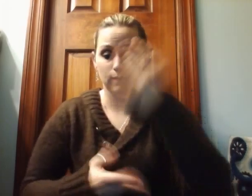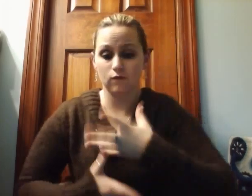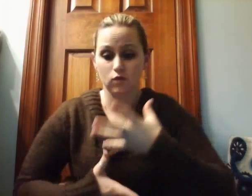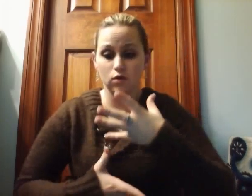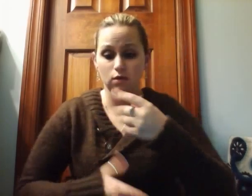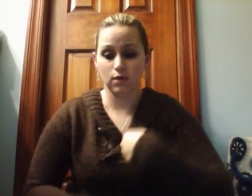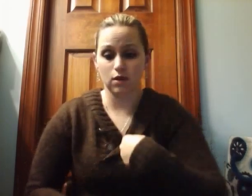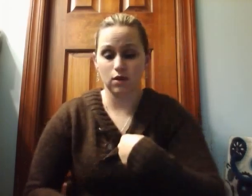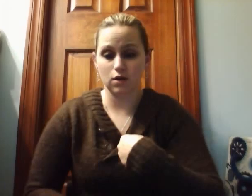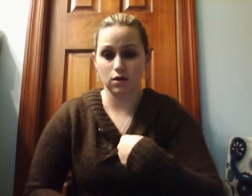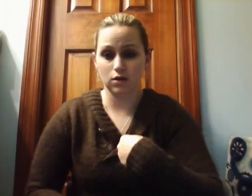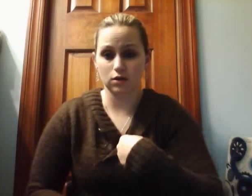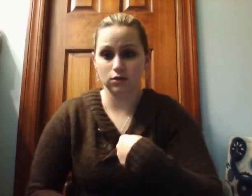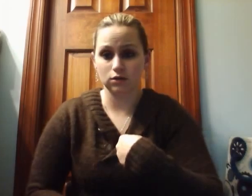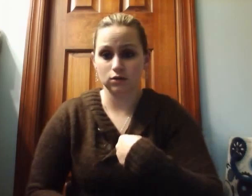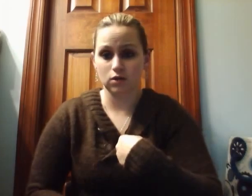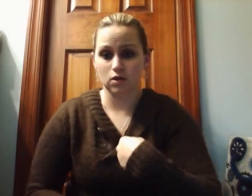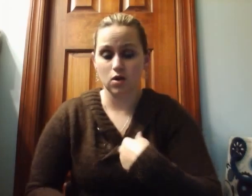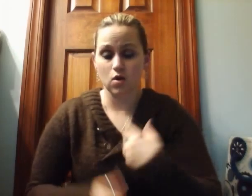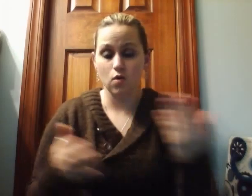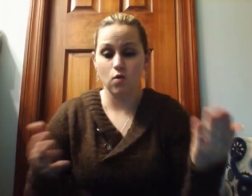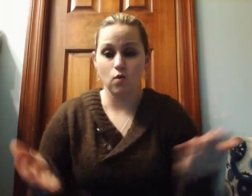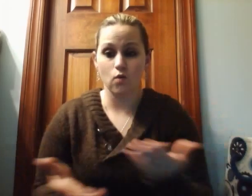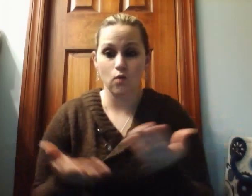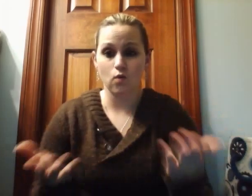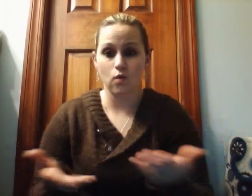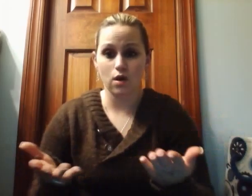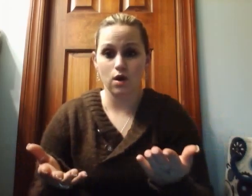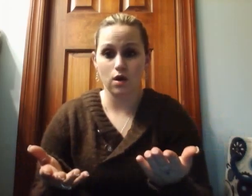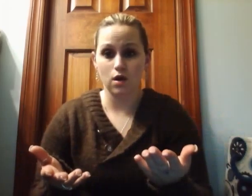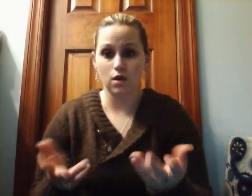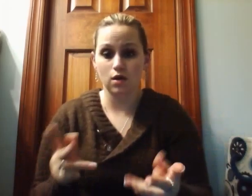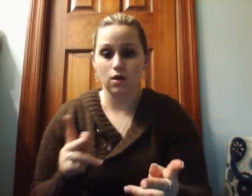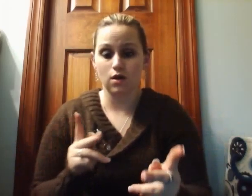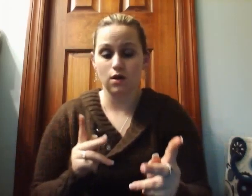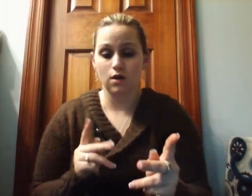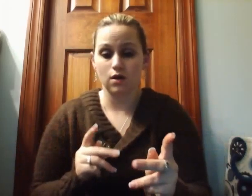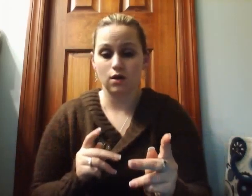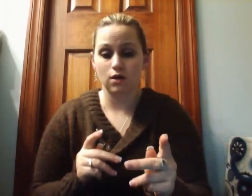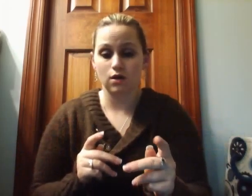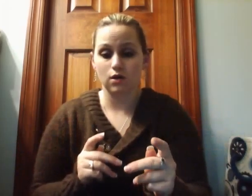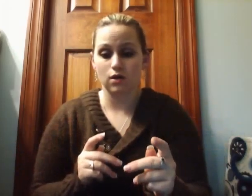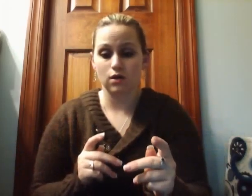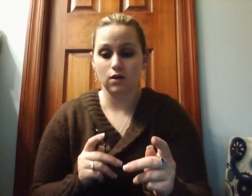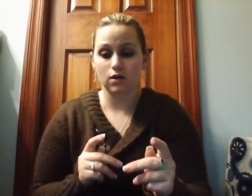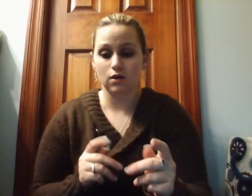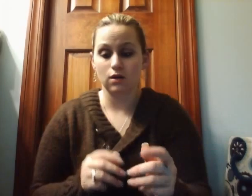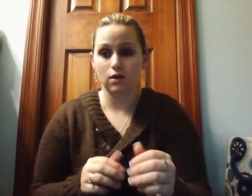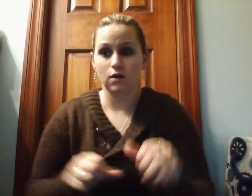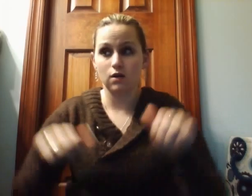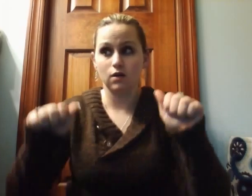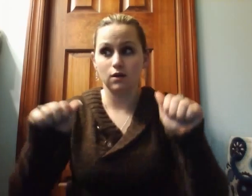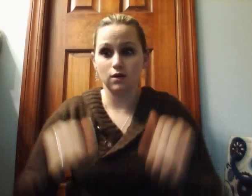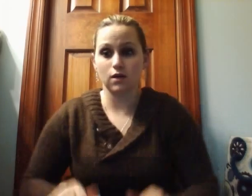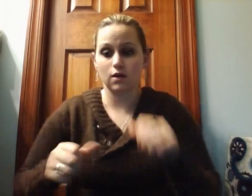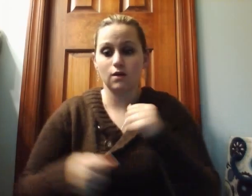the things that we can do to help make your experience a more positive one. A lot of times people, if